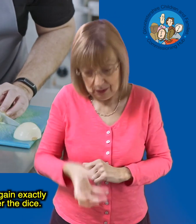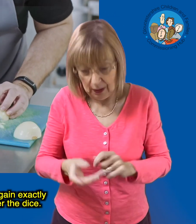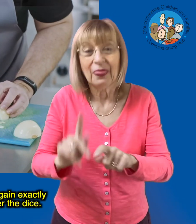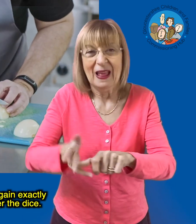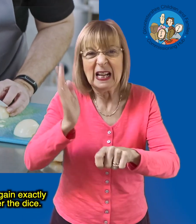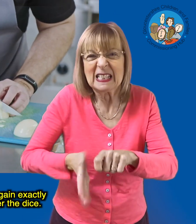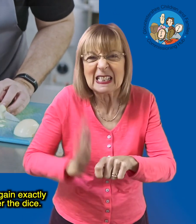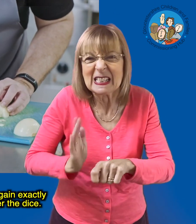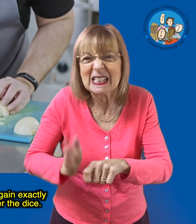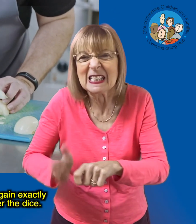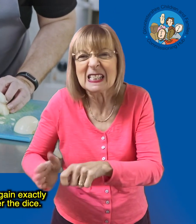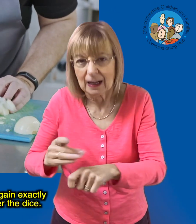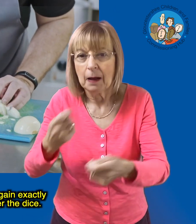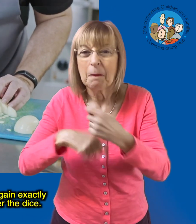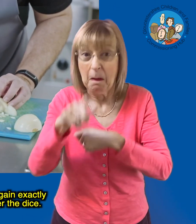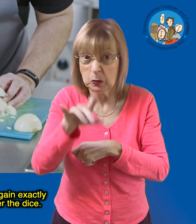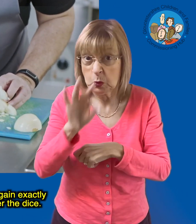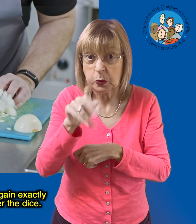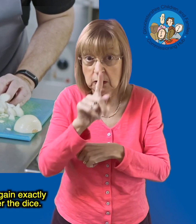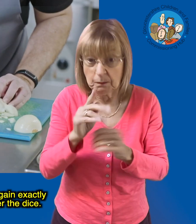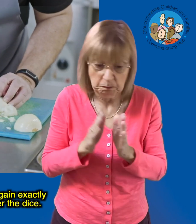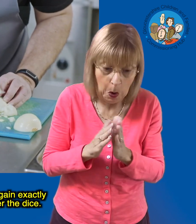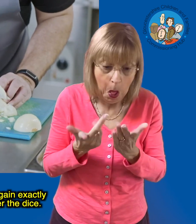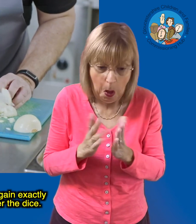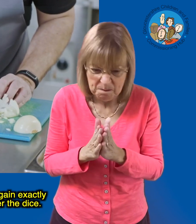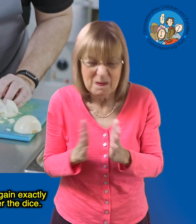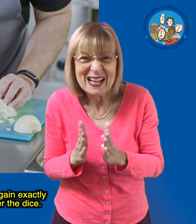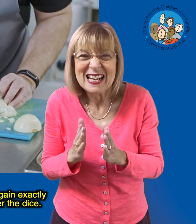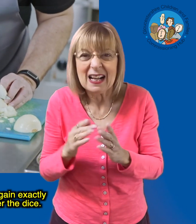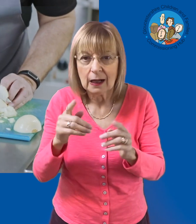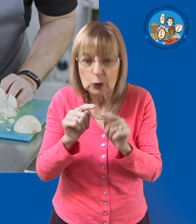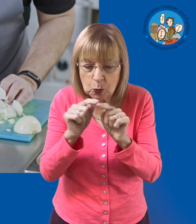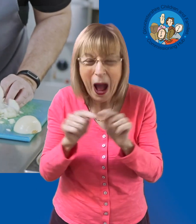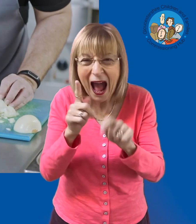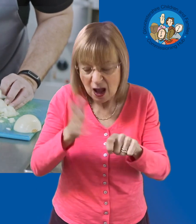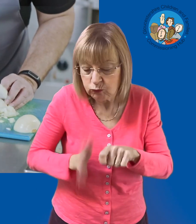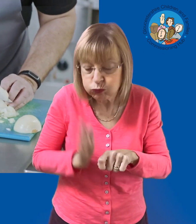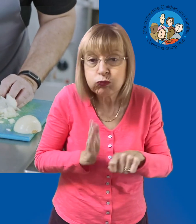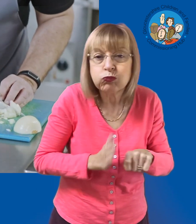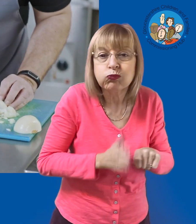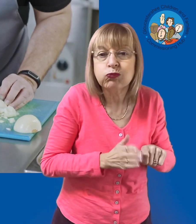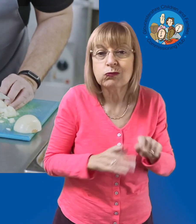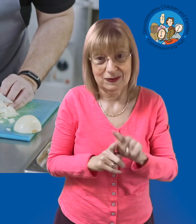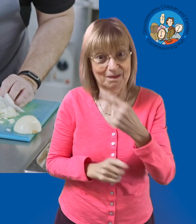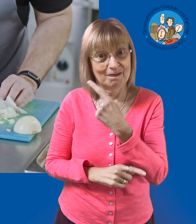it's exactly the same method, is that the larger the gap, the larger the dice.